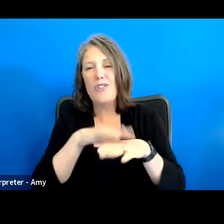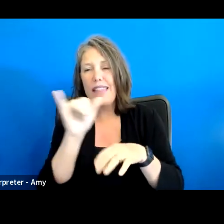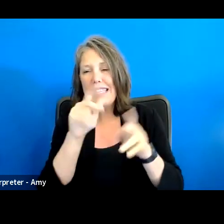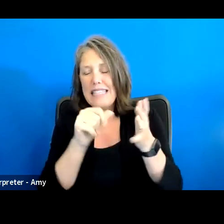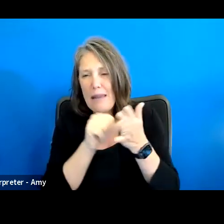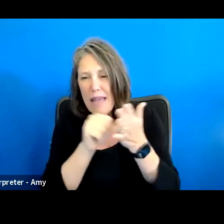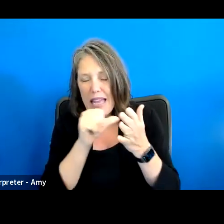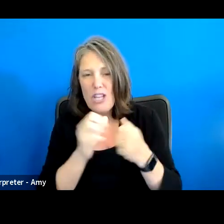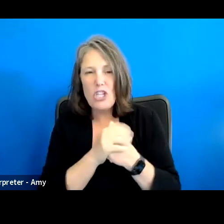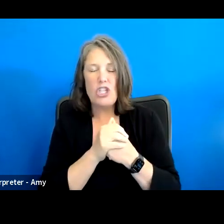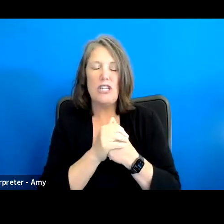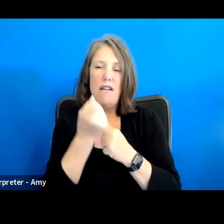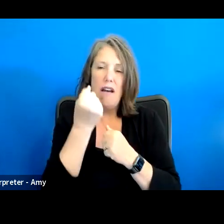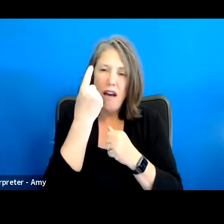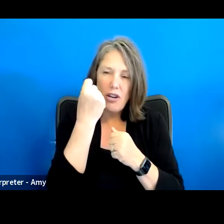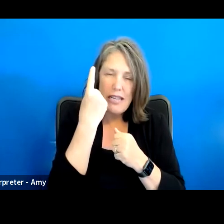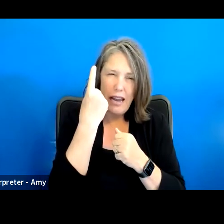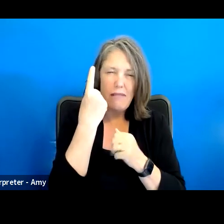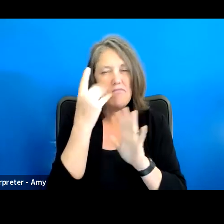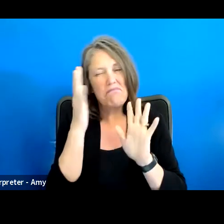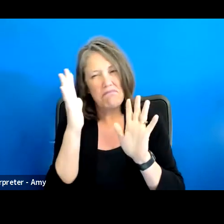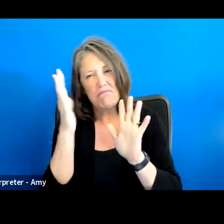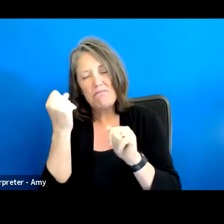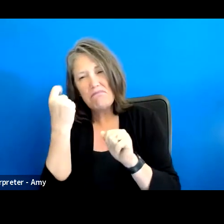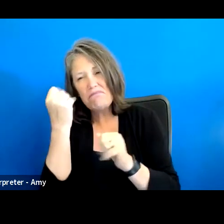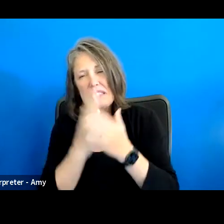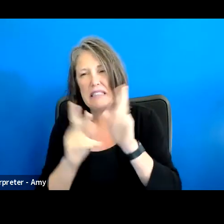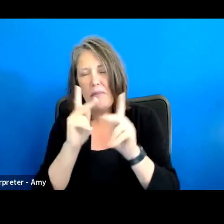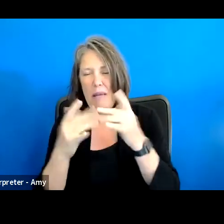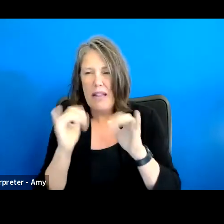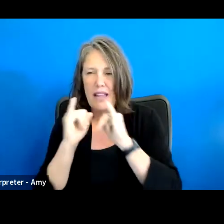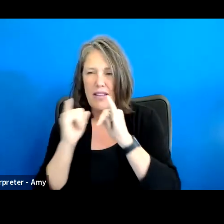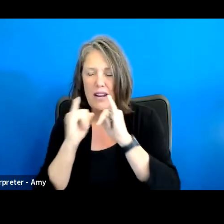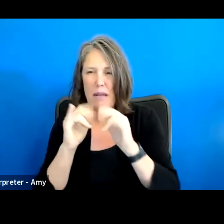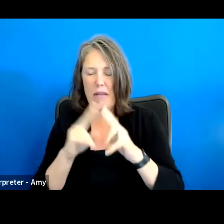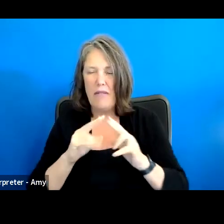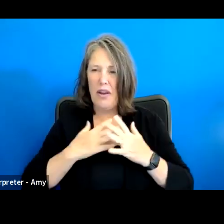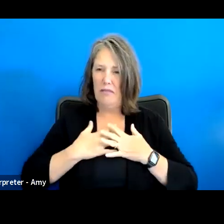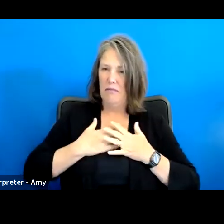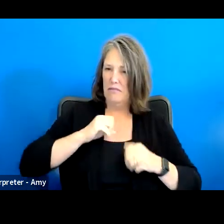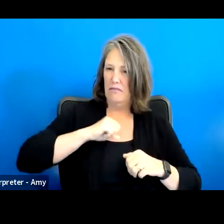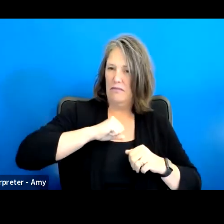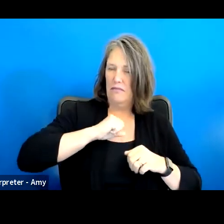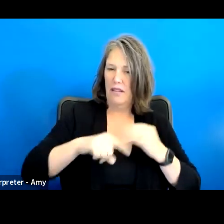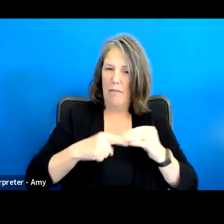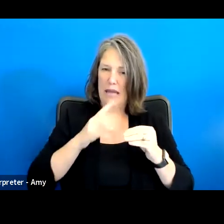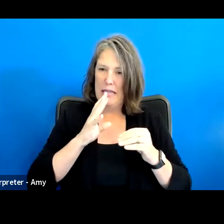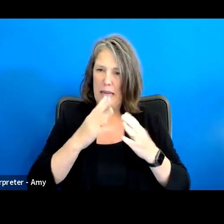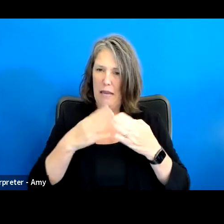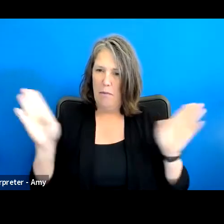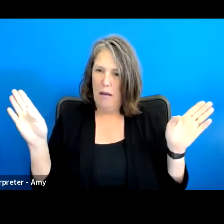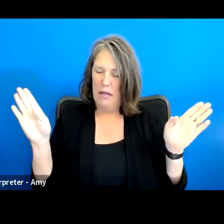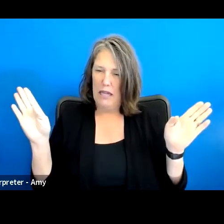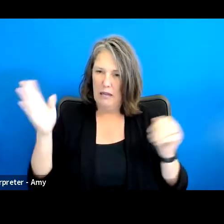page. Understandably, some people that I've interviewed have been very hesitant about speaking publicly,